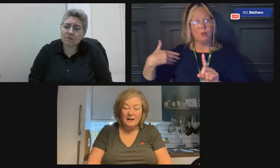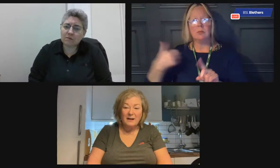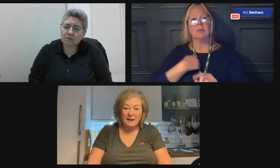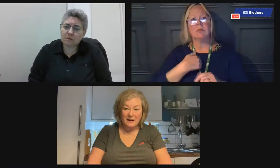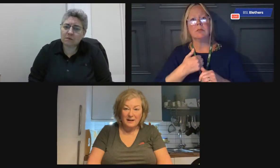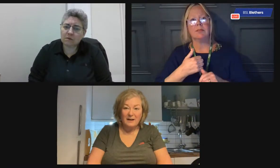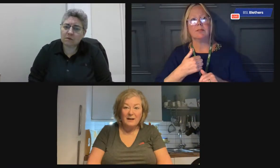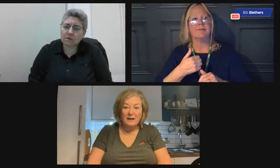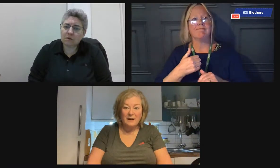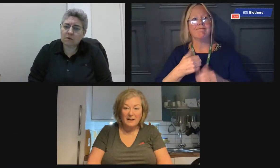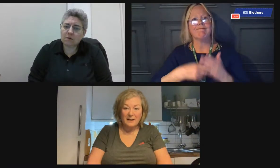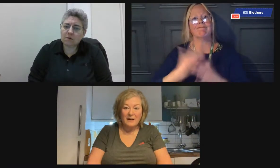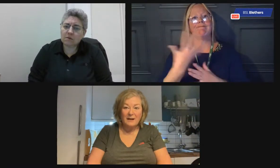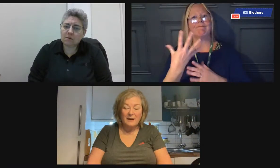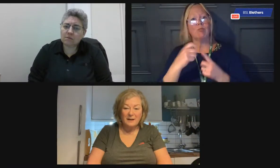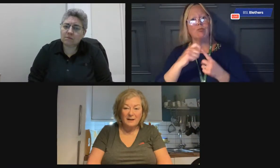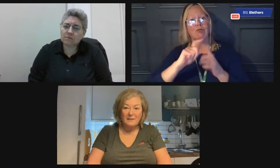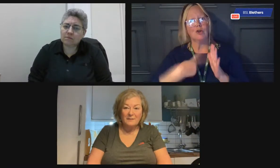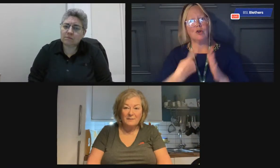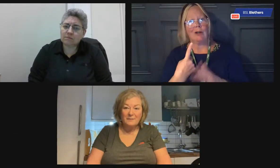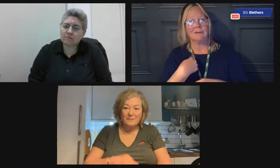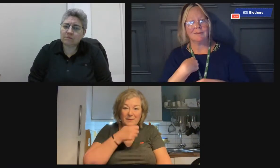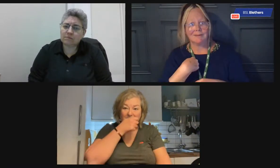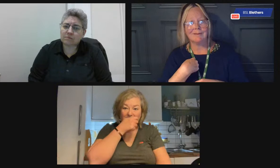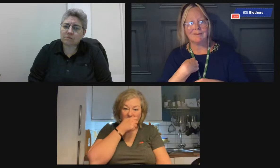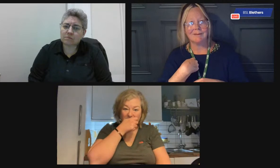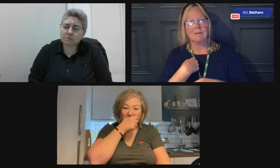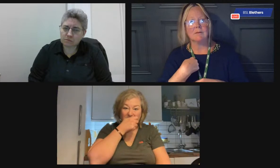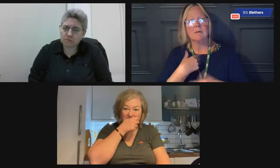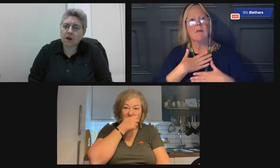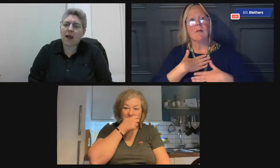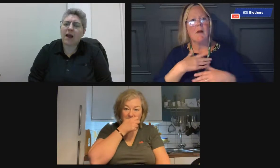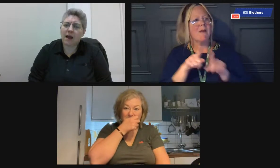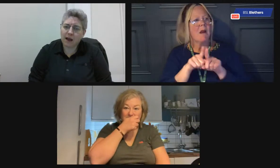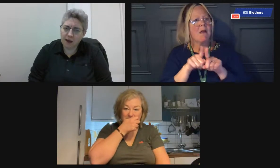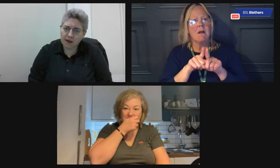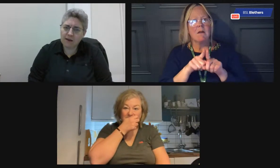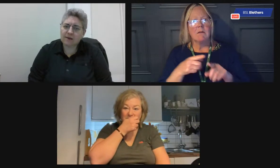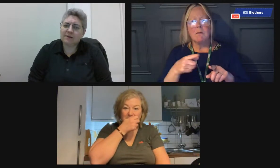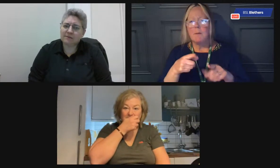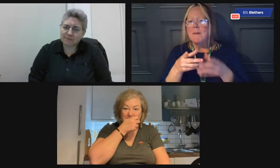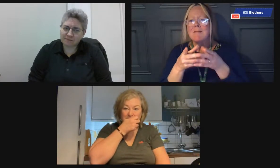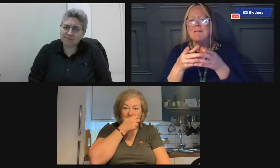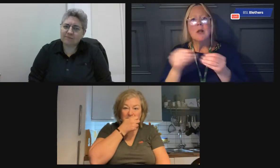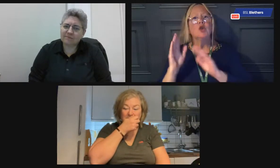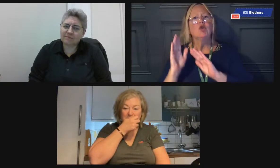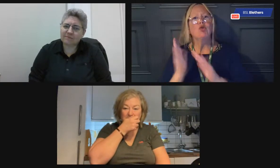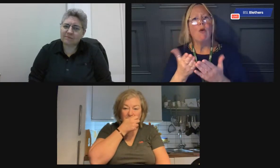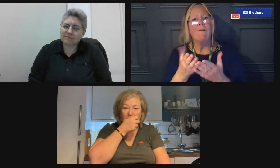No, really, my background is I develop projects.